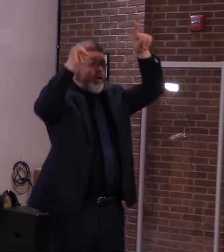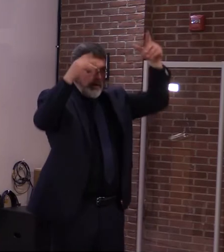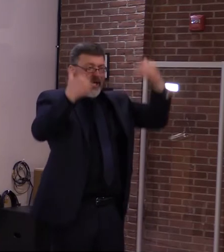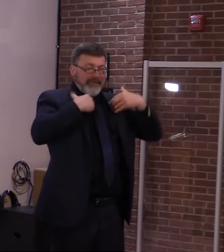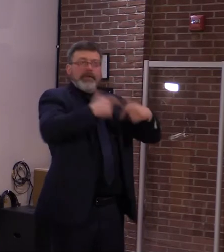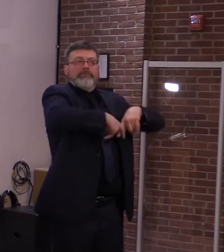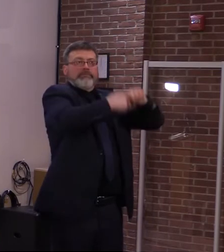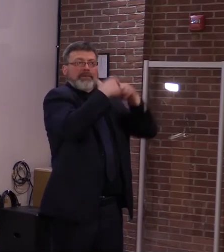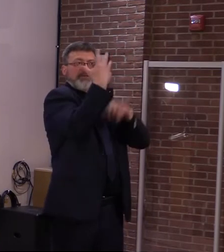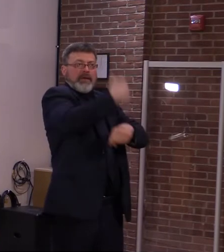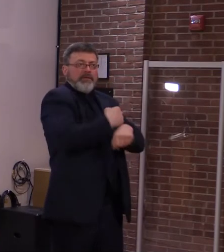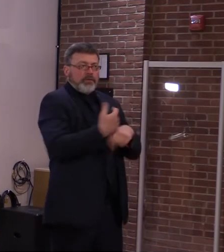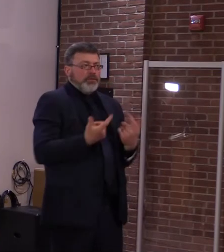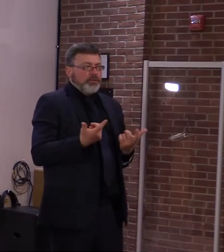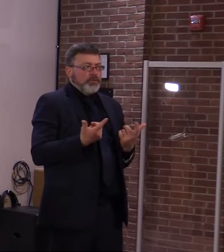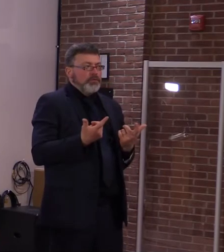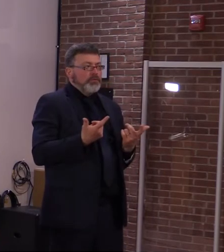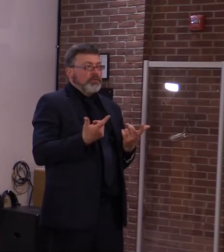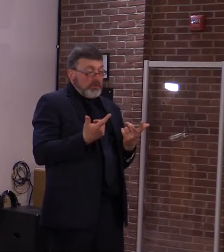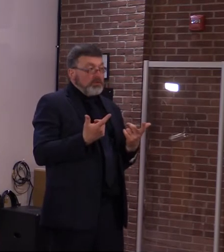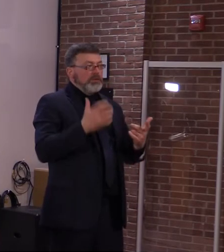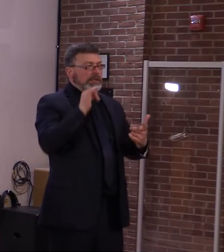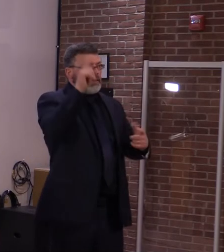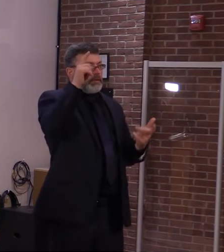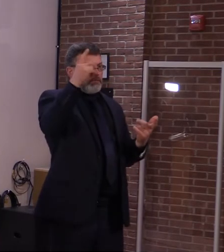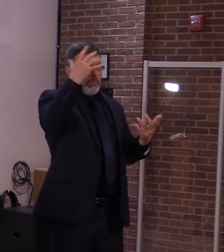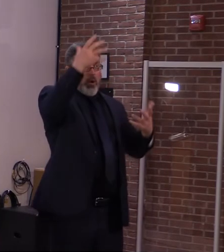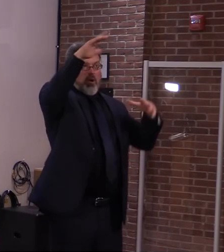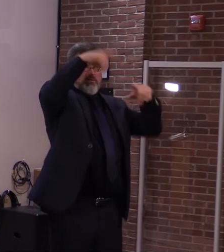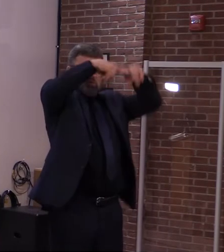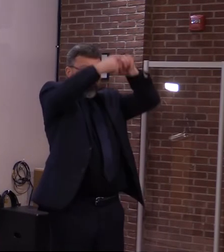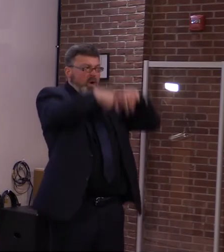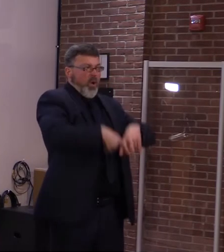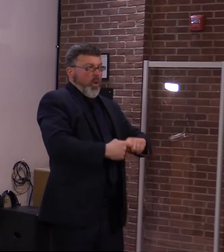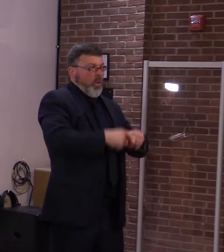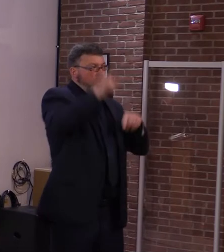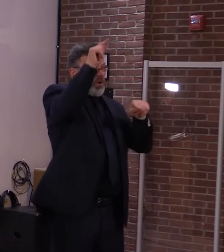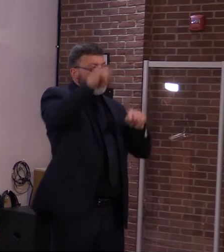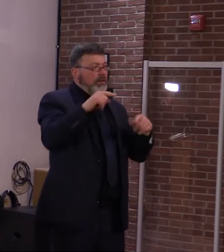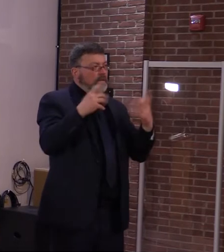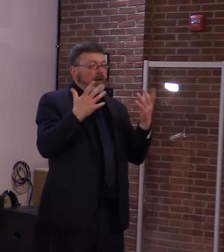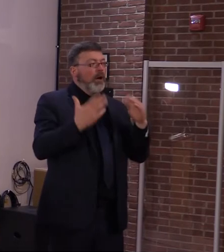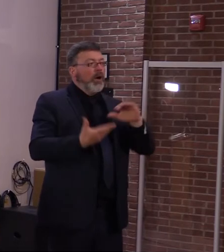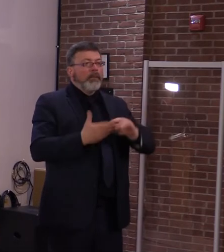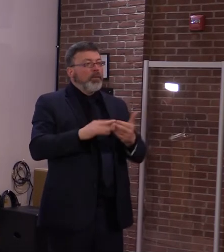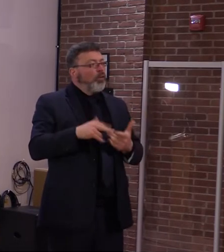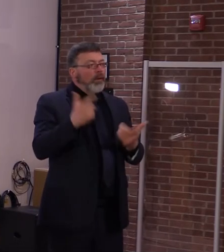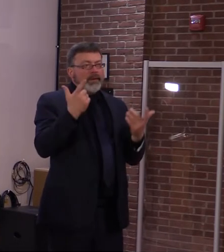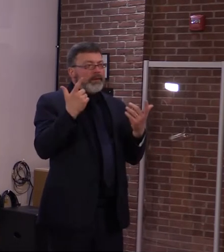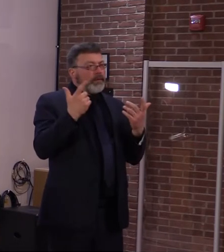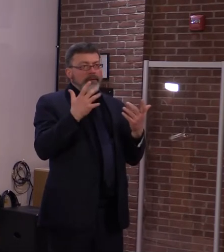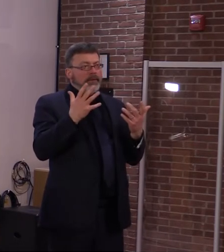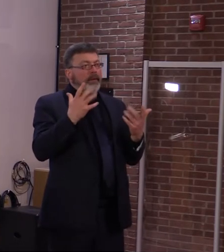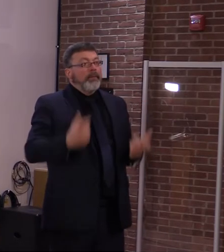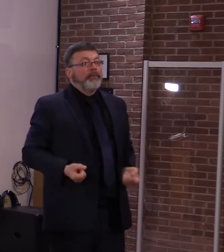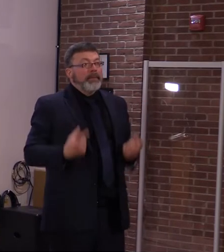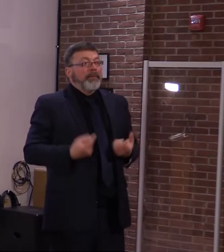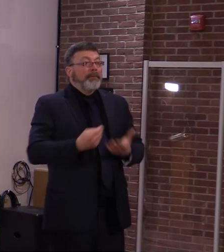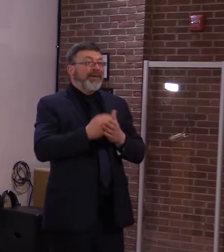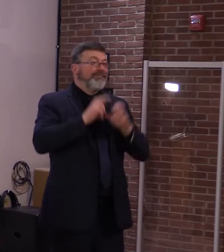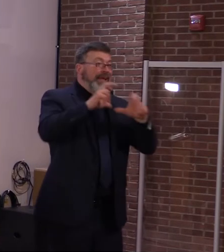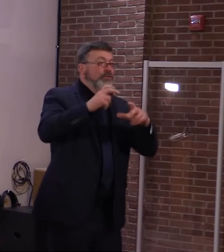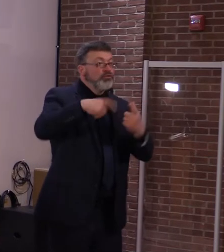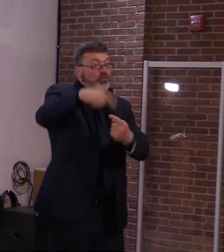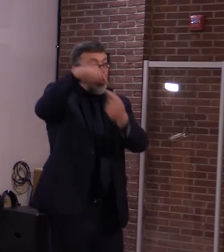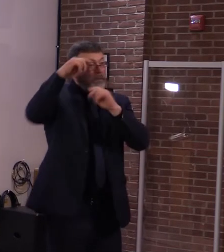be any impact on those projects. So those projects potentially could go forward then that were